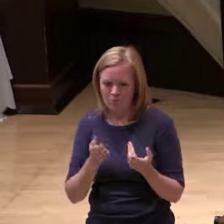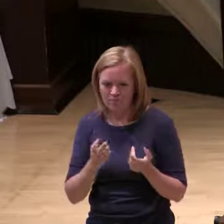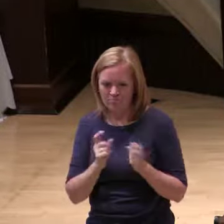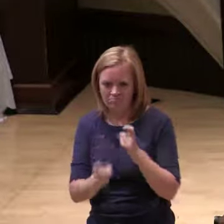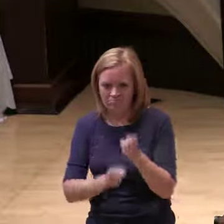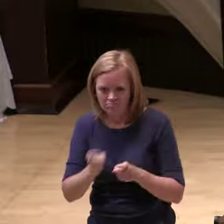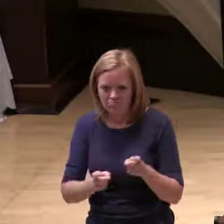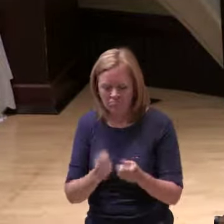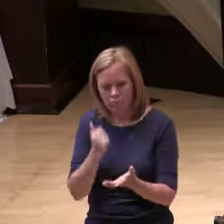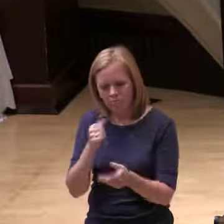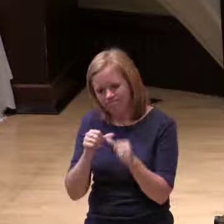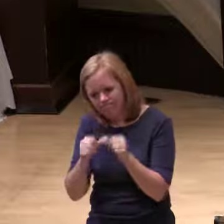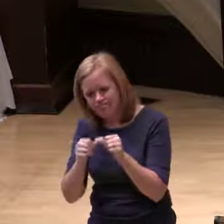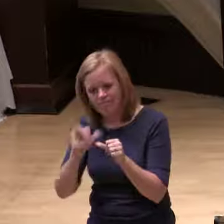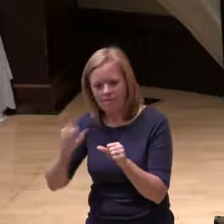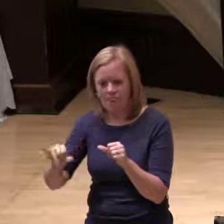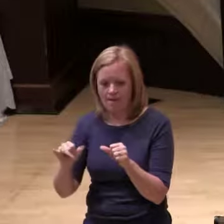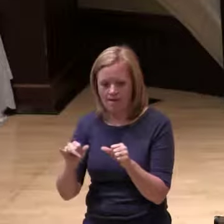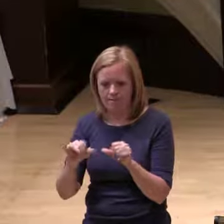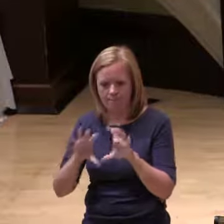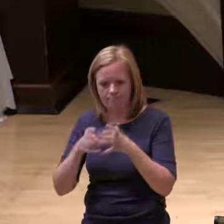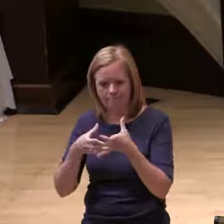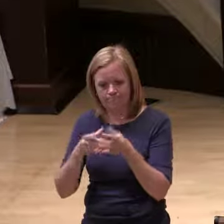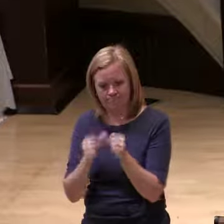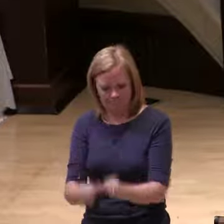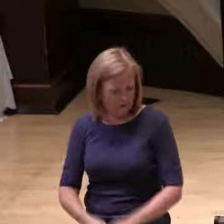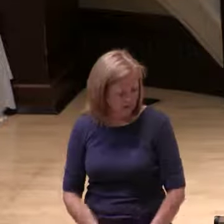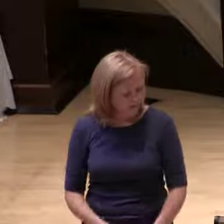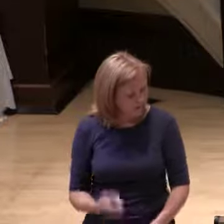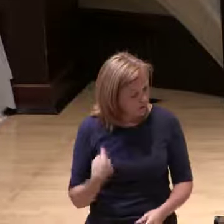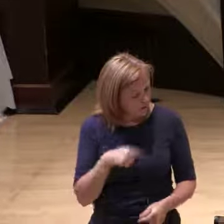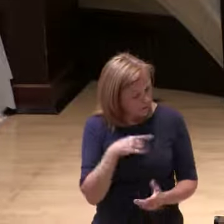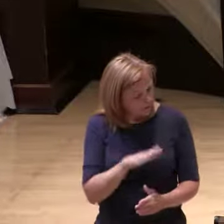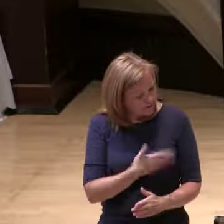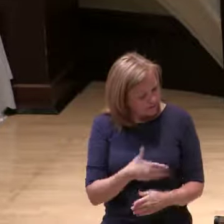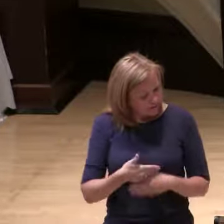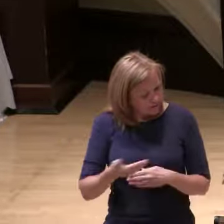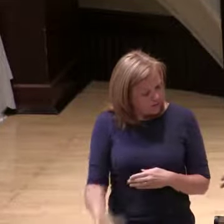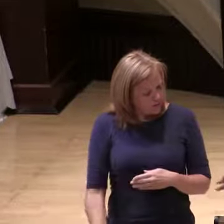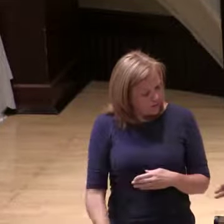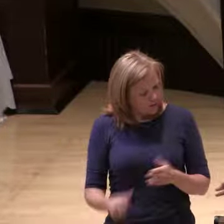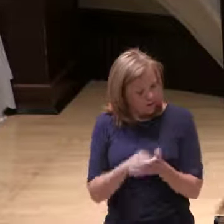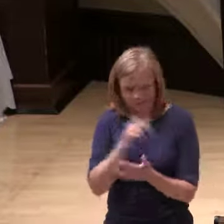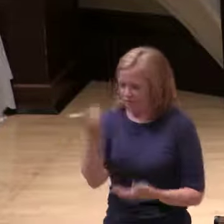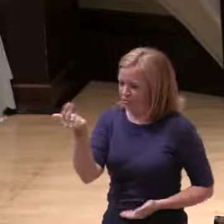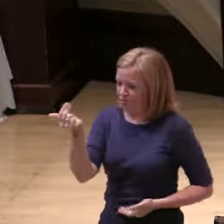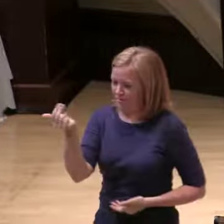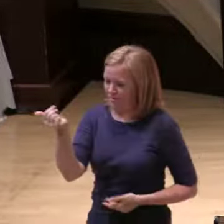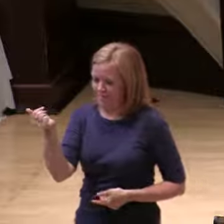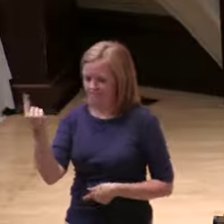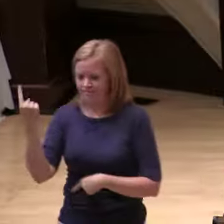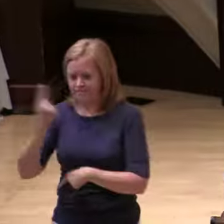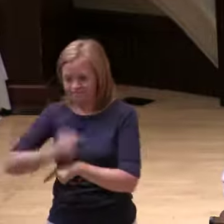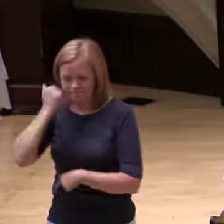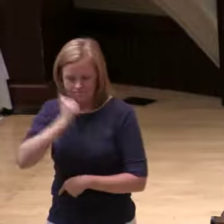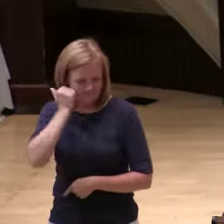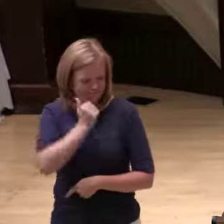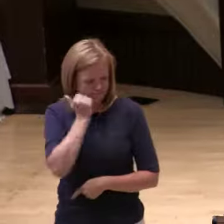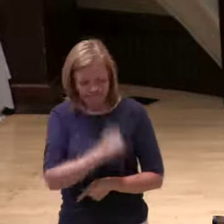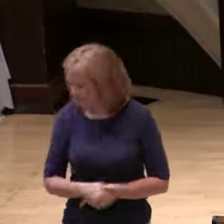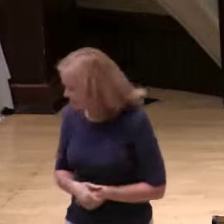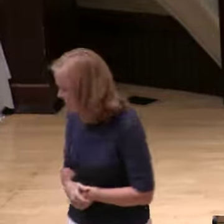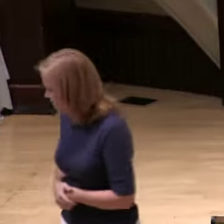generosity to keep this beautiful ministry going. And while we do that, we will sing another song on page 13, Day by Day.